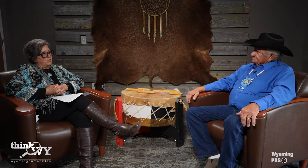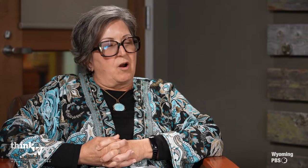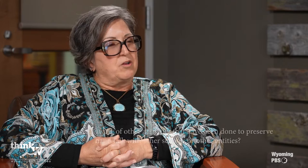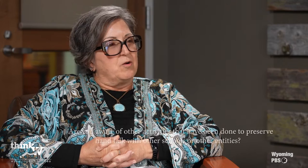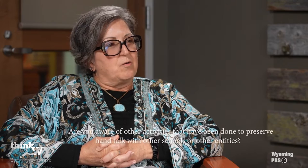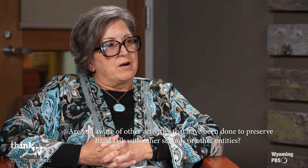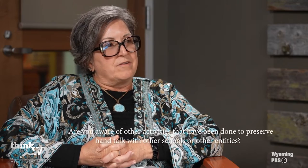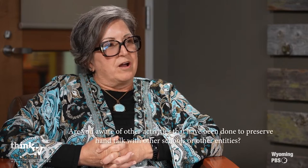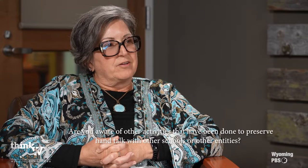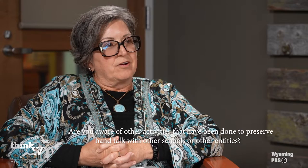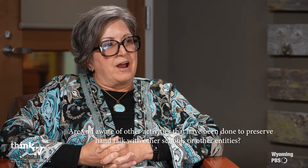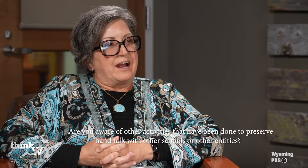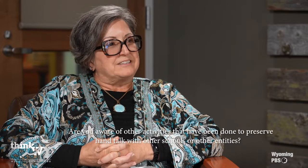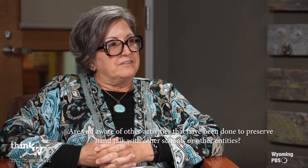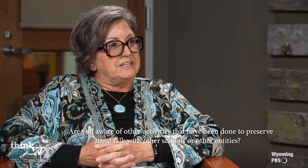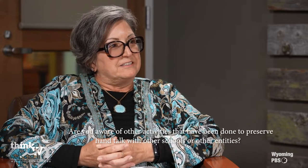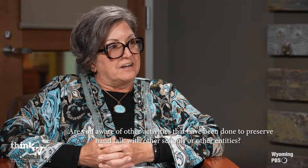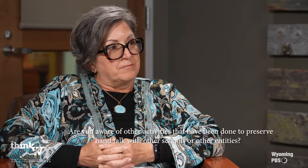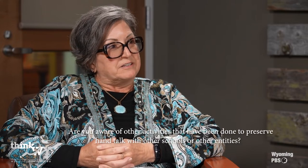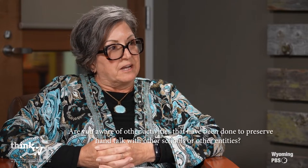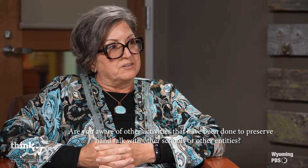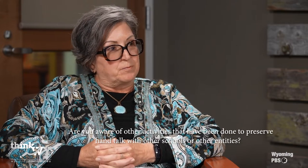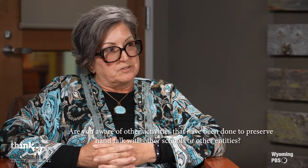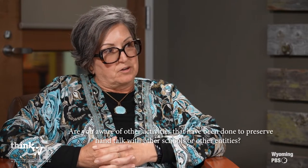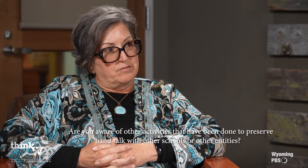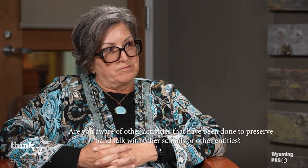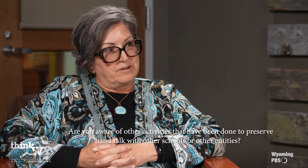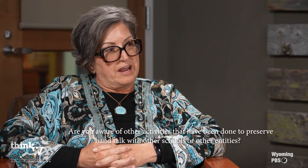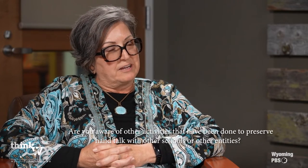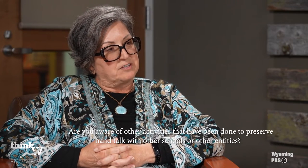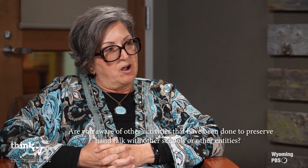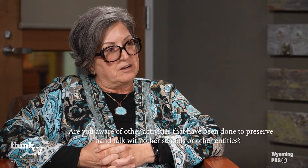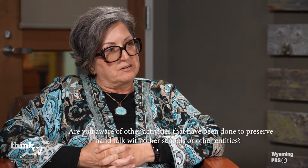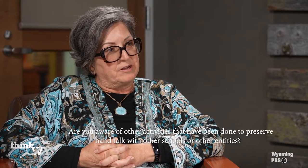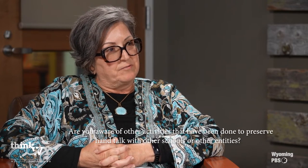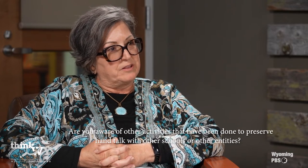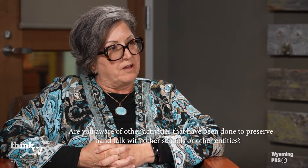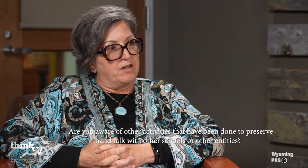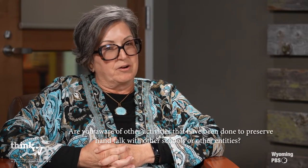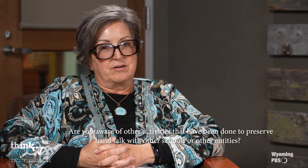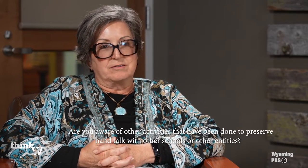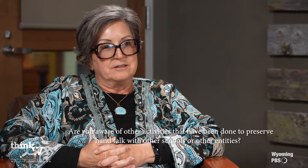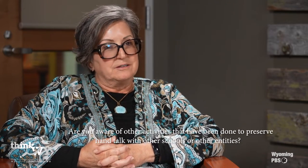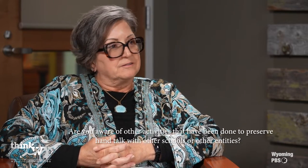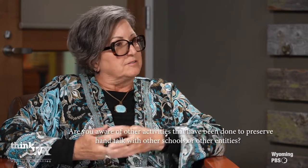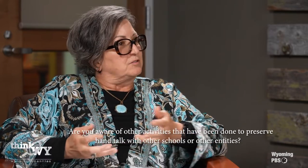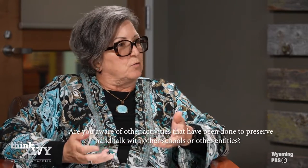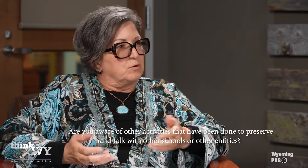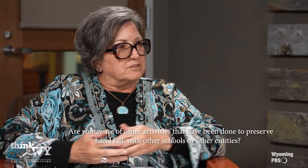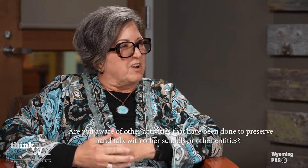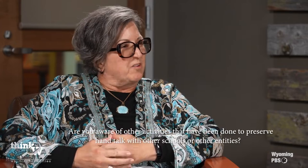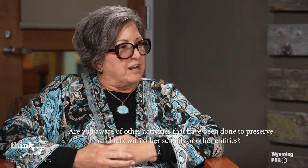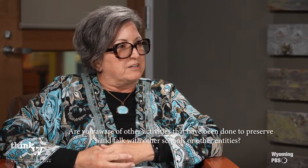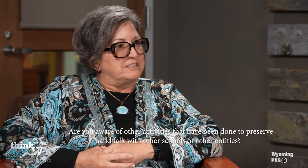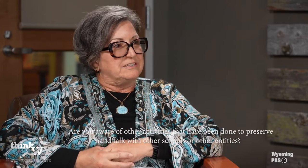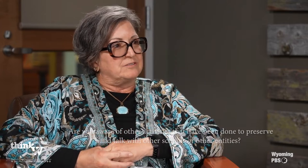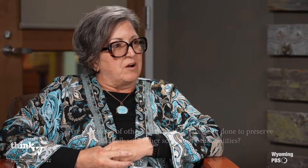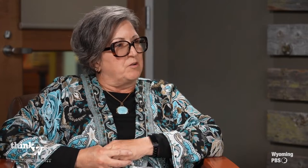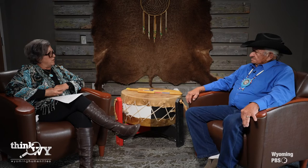Are you aware of other activities that have been done to preserve hand talk with other schools or other entities? Are you aware of